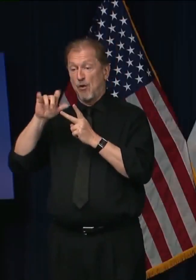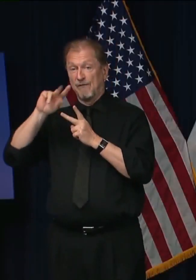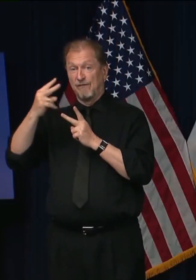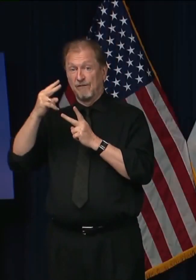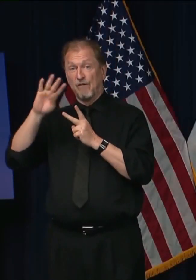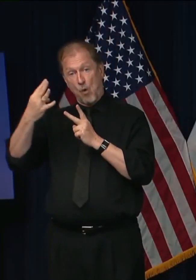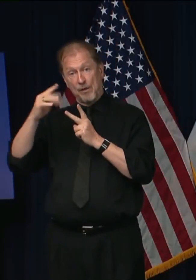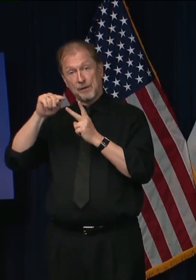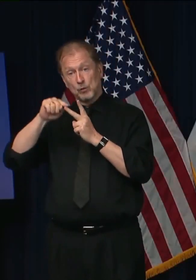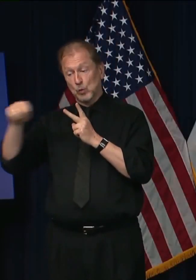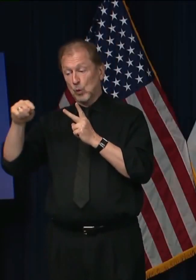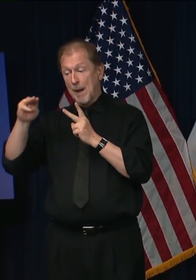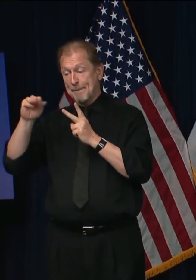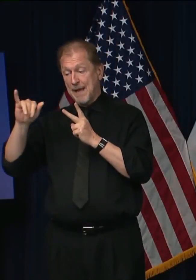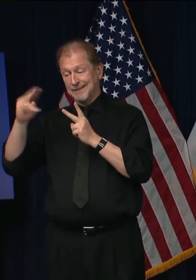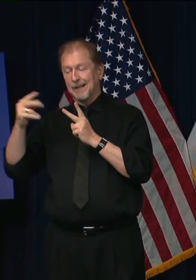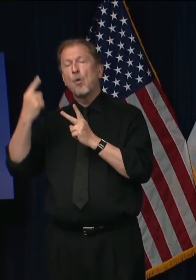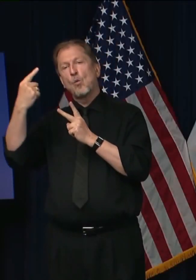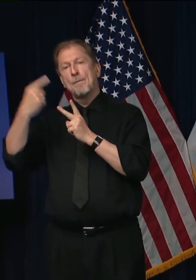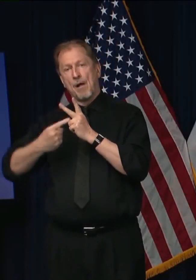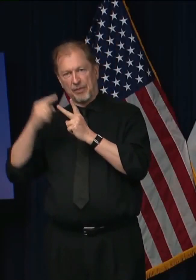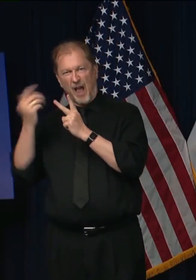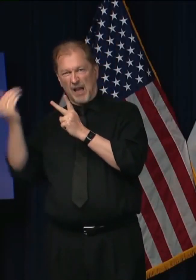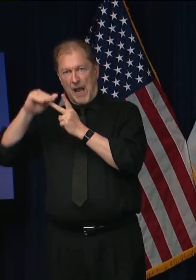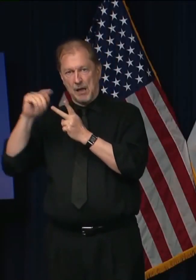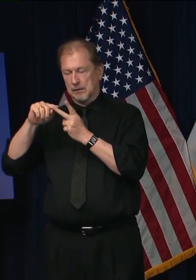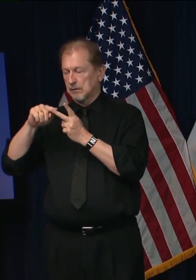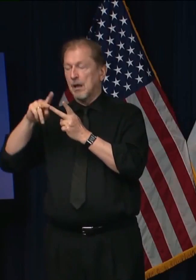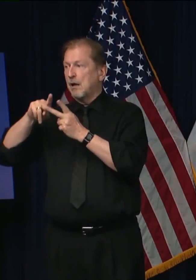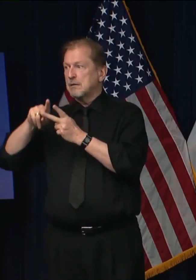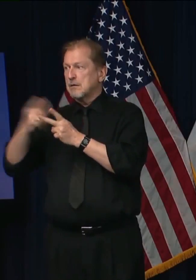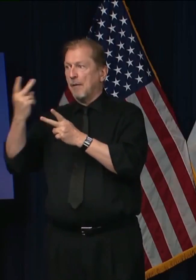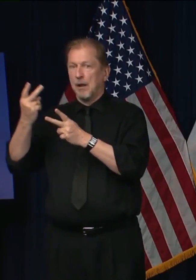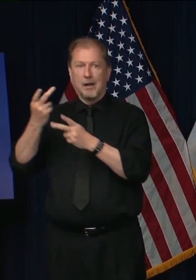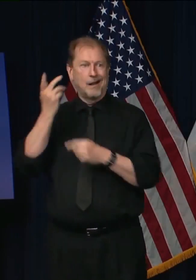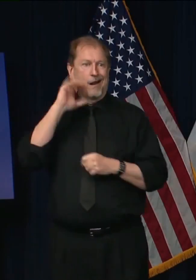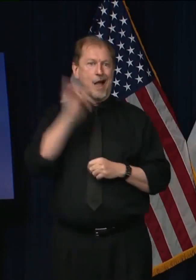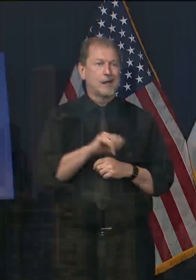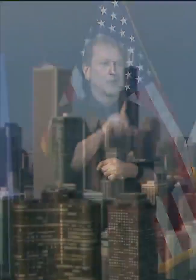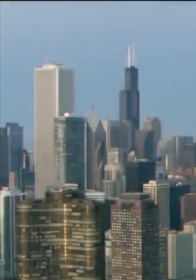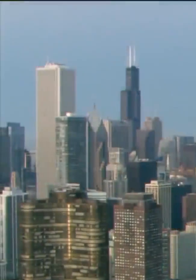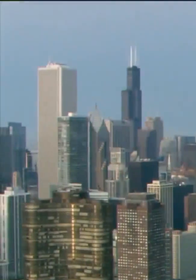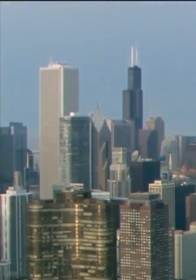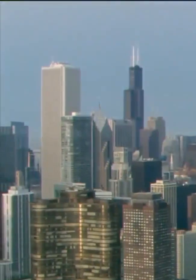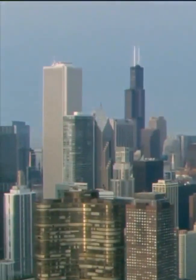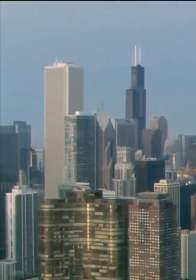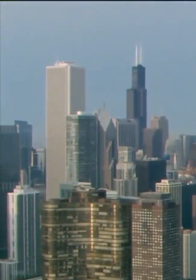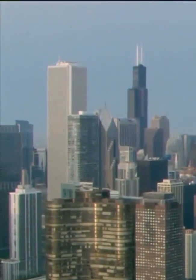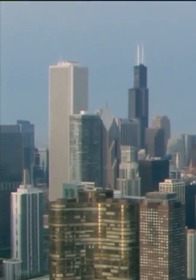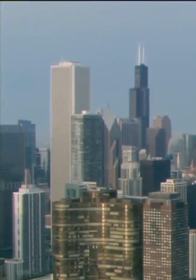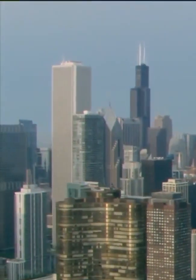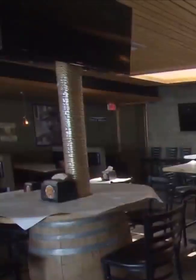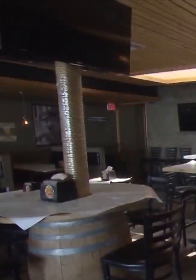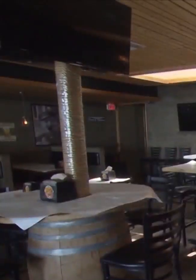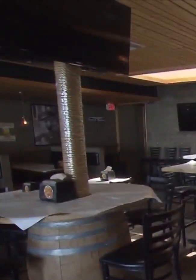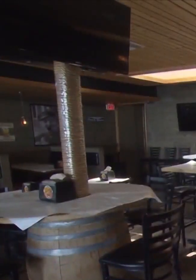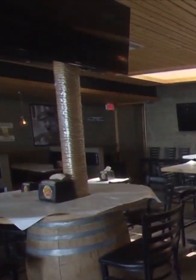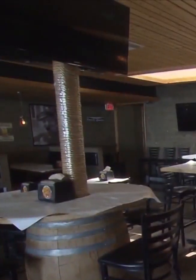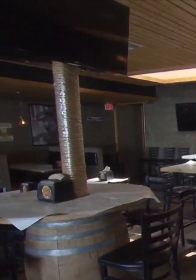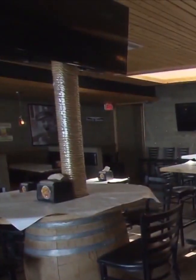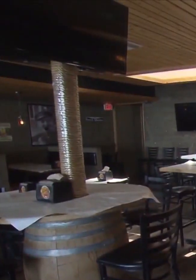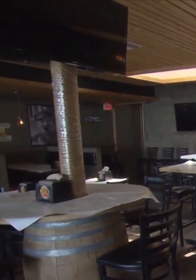That number had nearly doubled. Inside, the governor holds his daily COVID-19 briefing. Newly-released unemployment